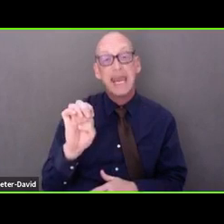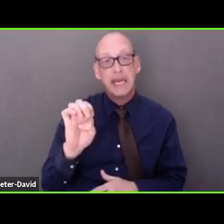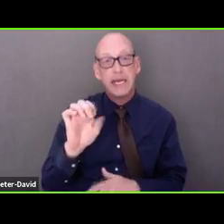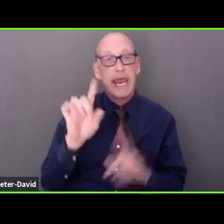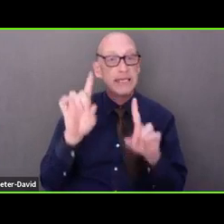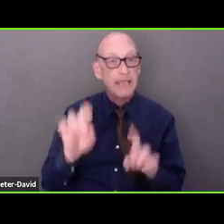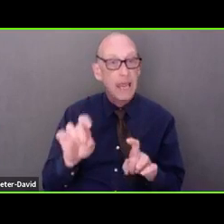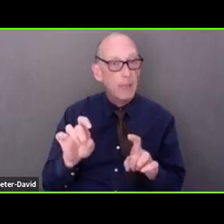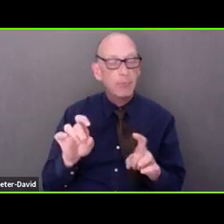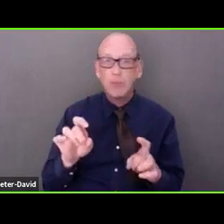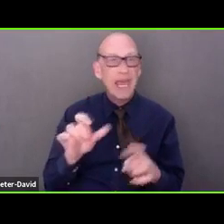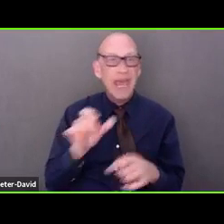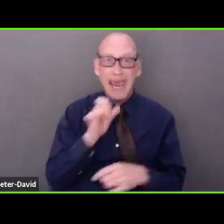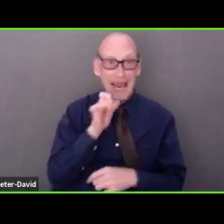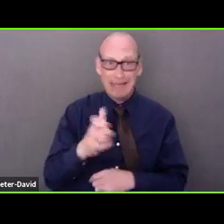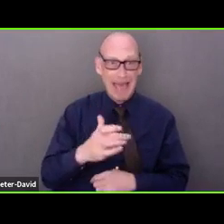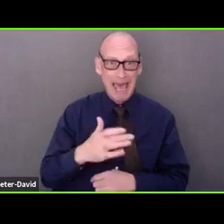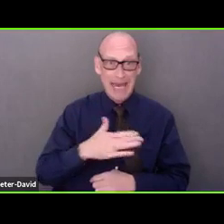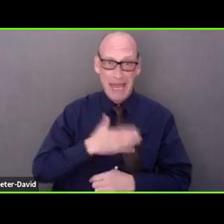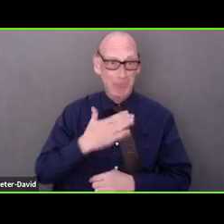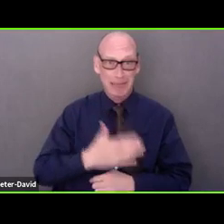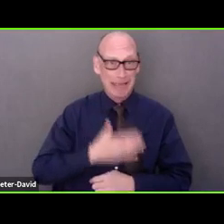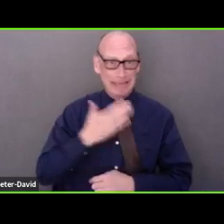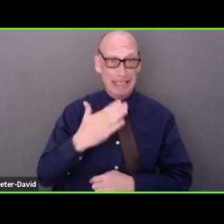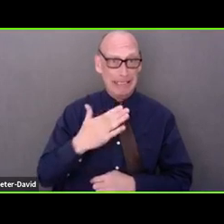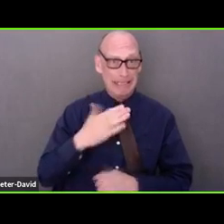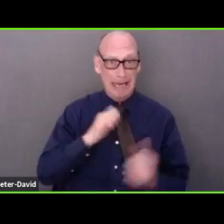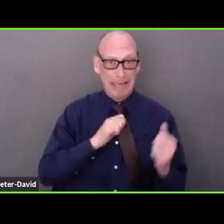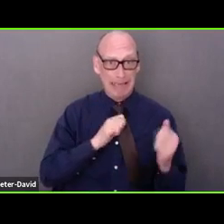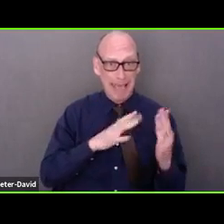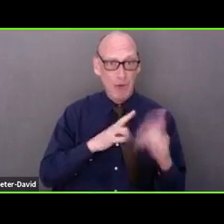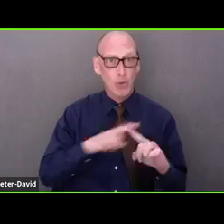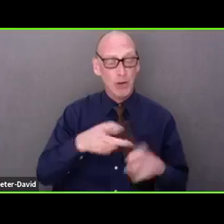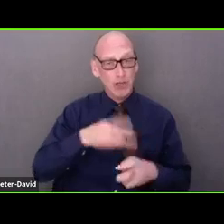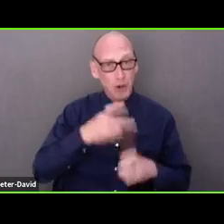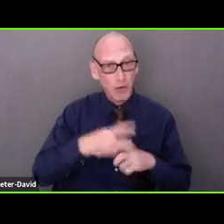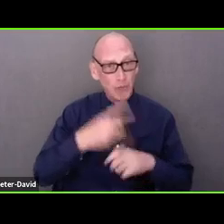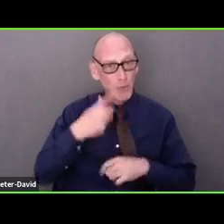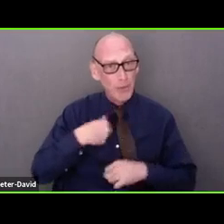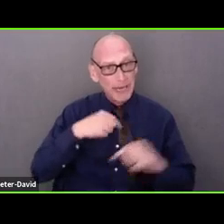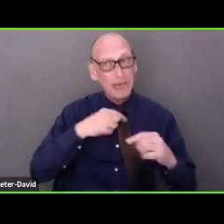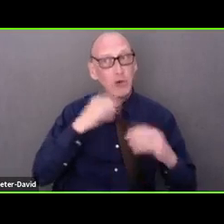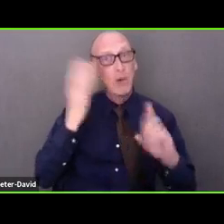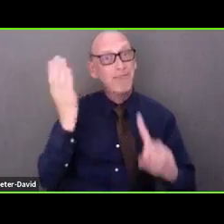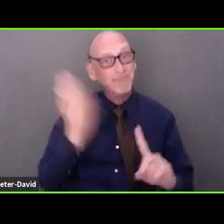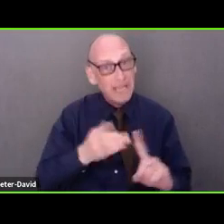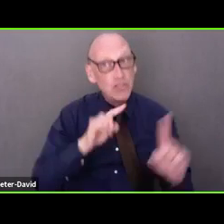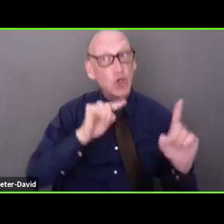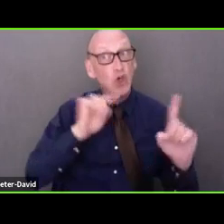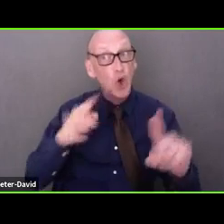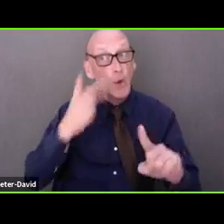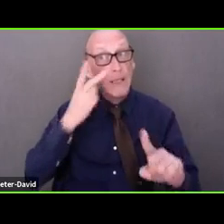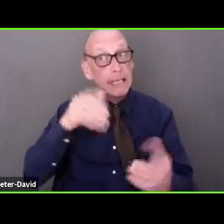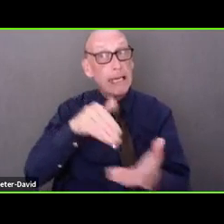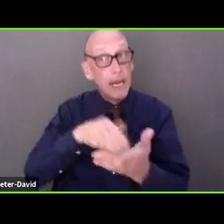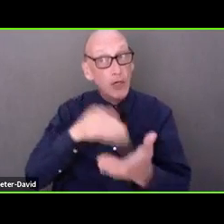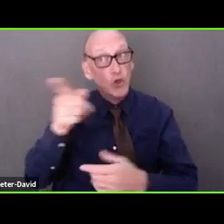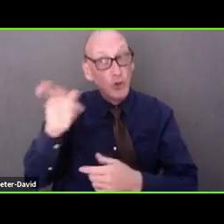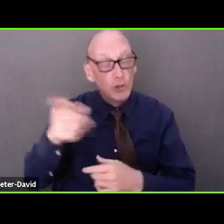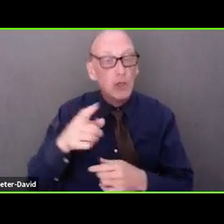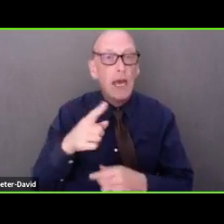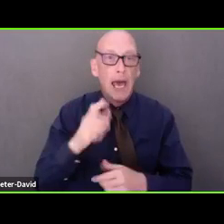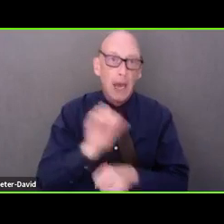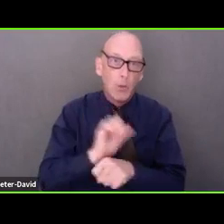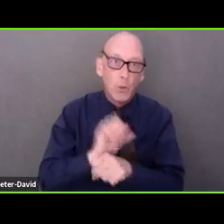I know it's an unpleasant encounter, but it's hard for me to get them to do these kinds of things. So I work really, really hard to try to